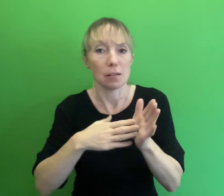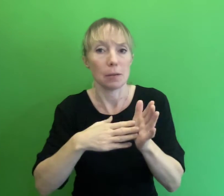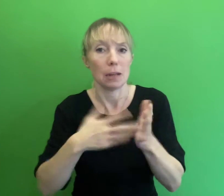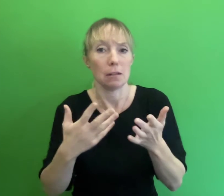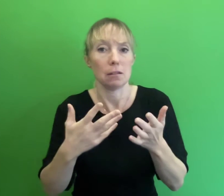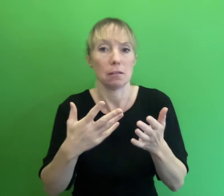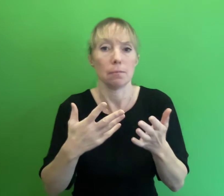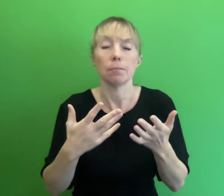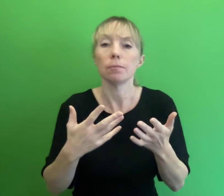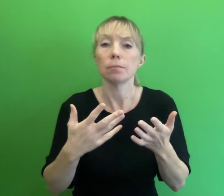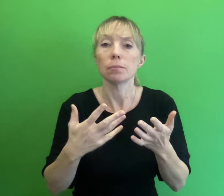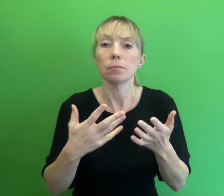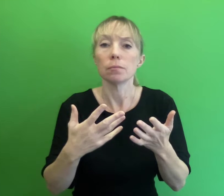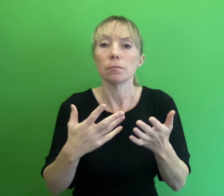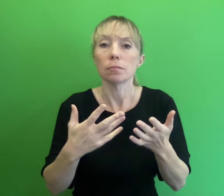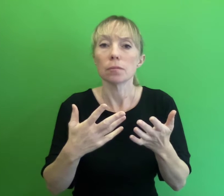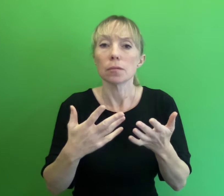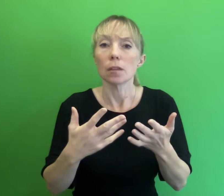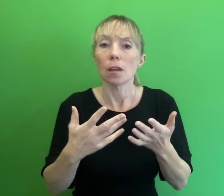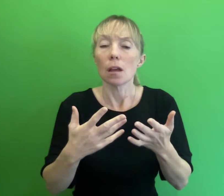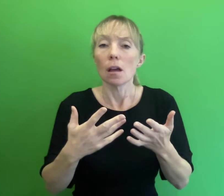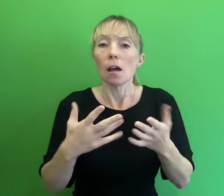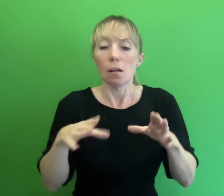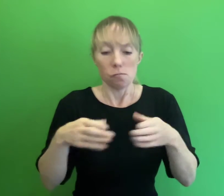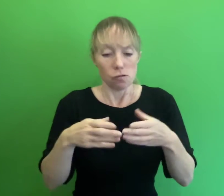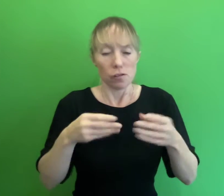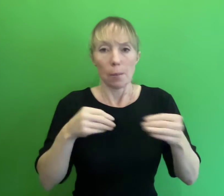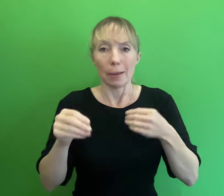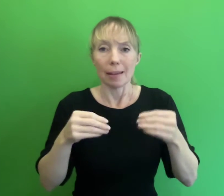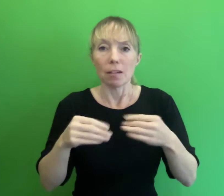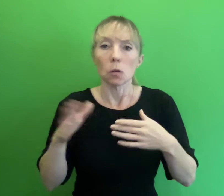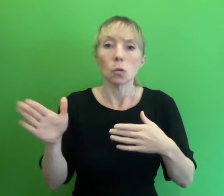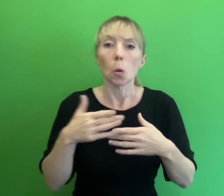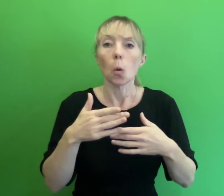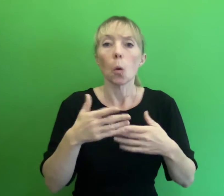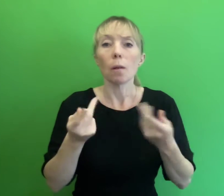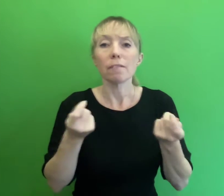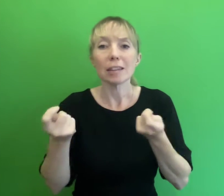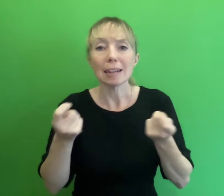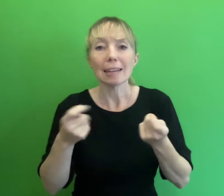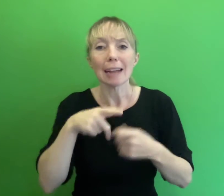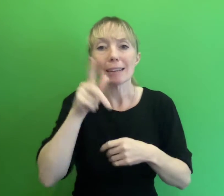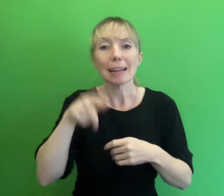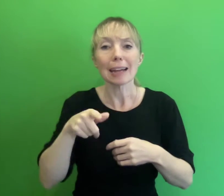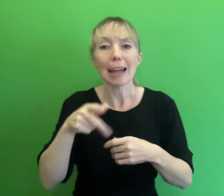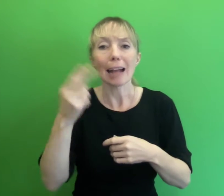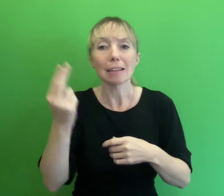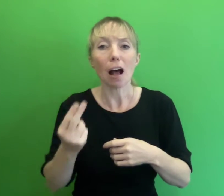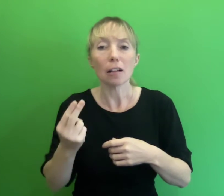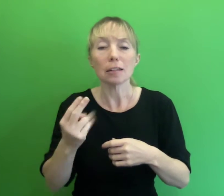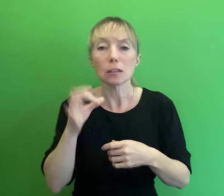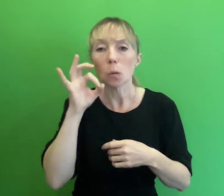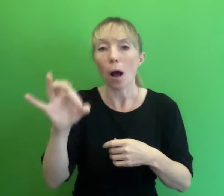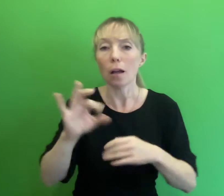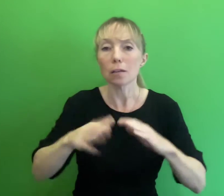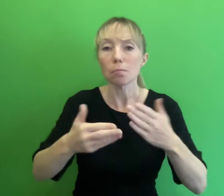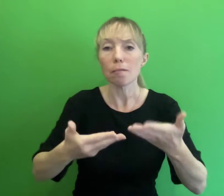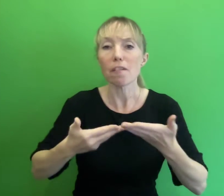Retreat materials. All facilitators and guest artists were asked to provide copies of their workshop plans, including